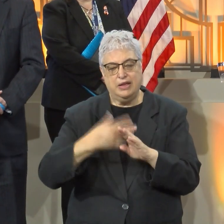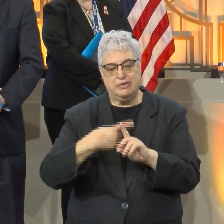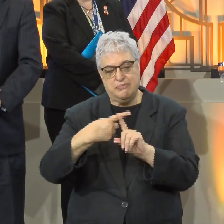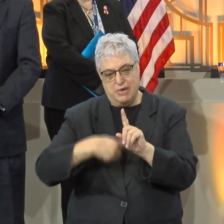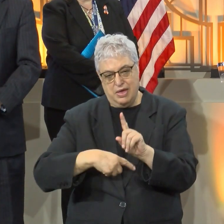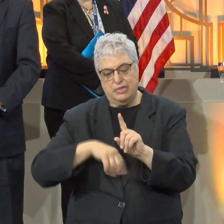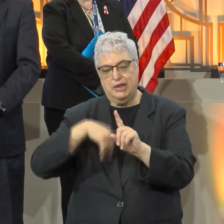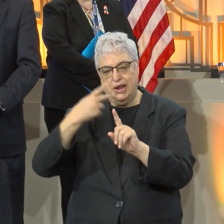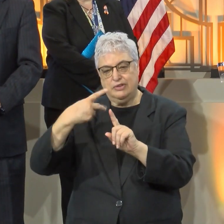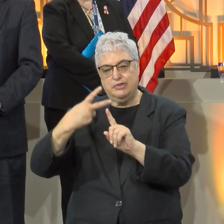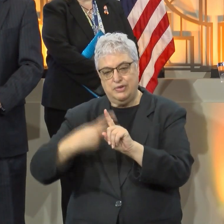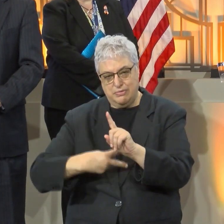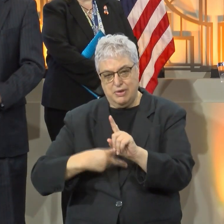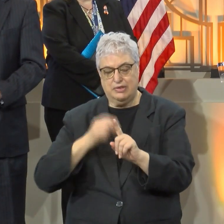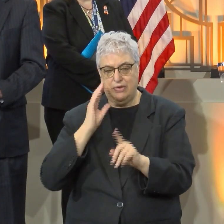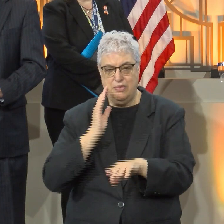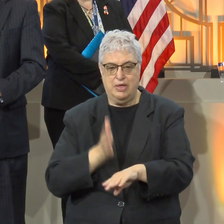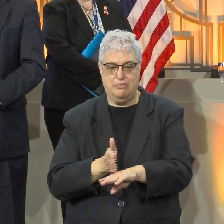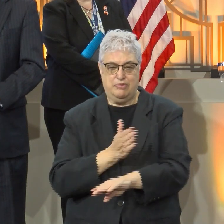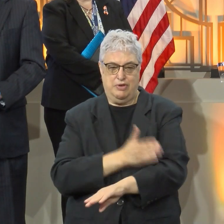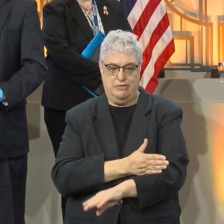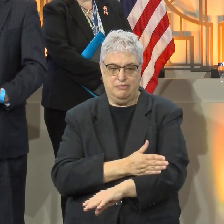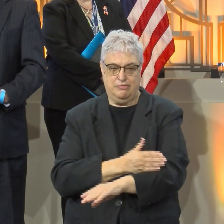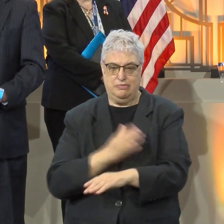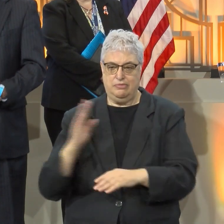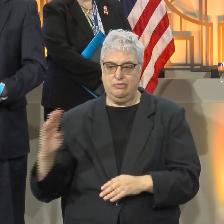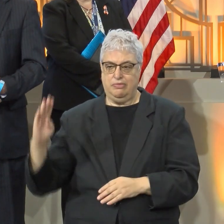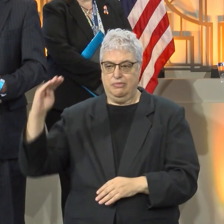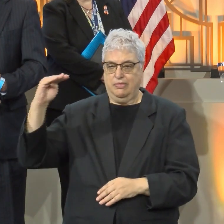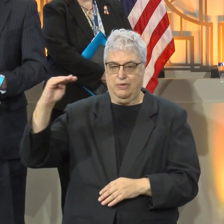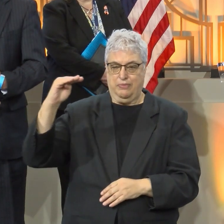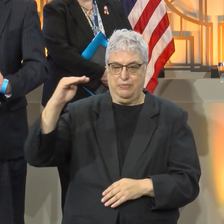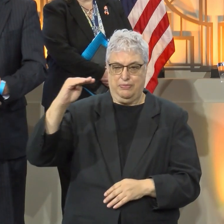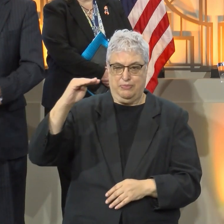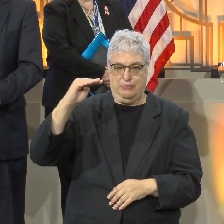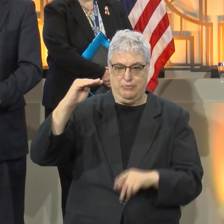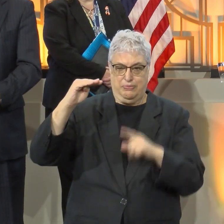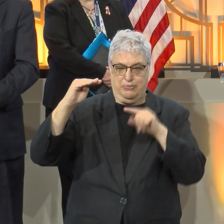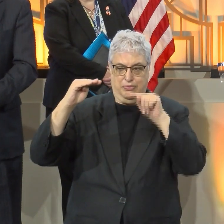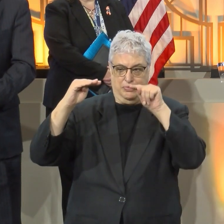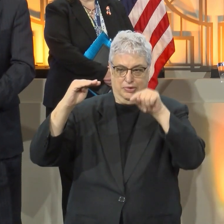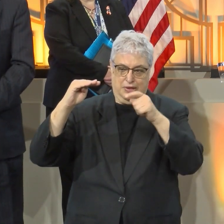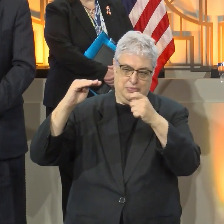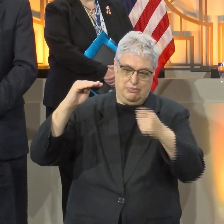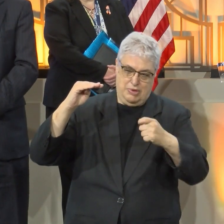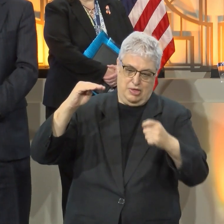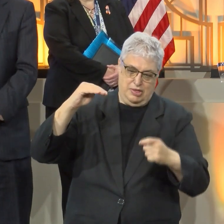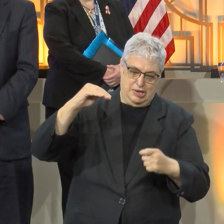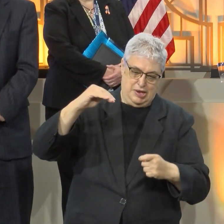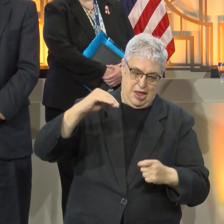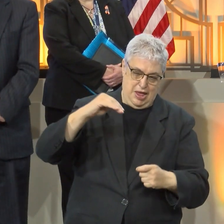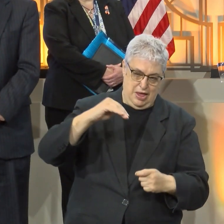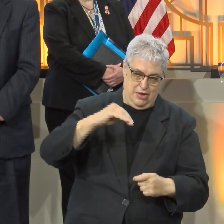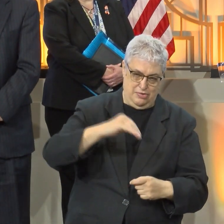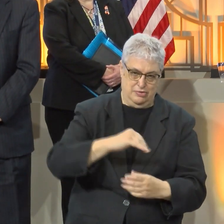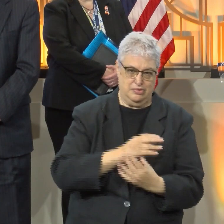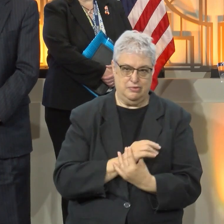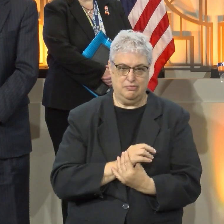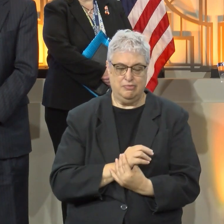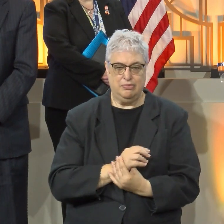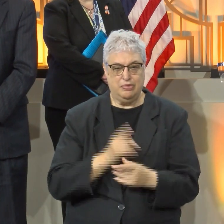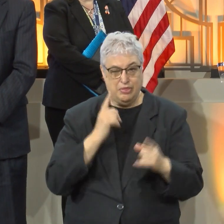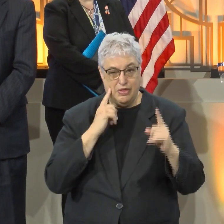we'll see positive results, and not only flattening, but hopefully the number will start to come down. And again, the goal for